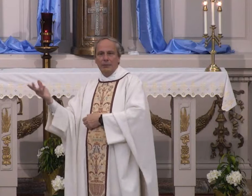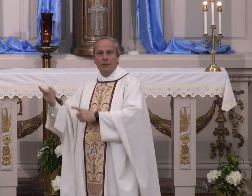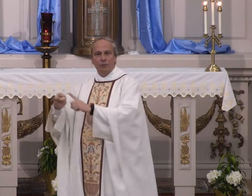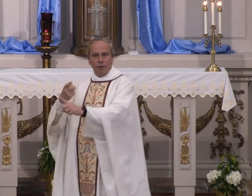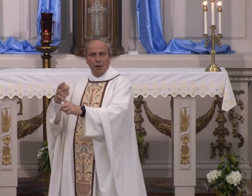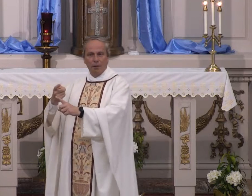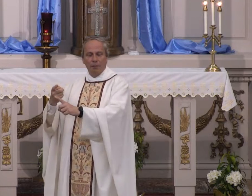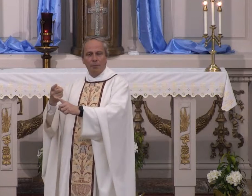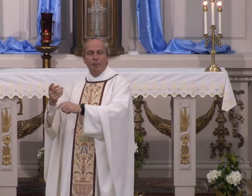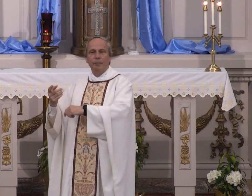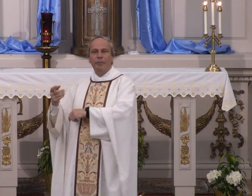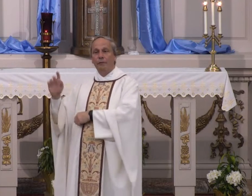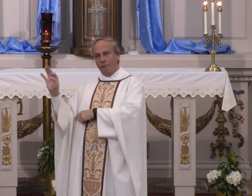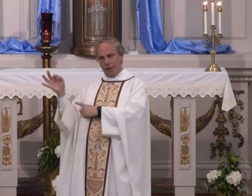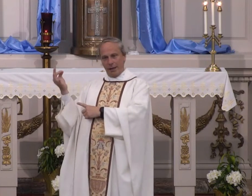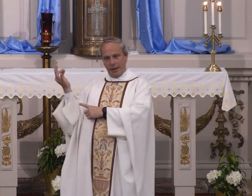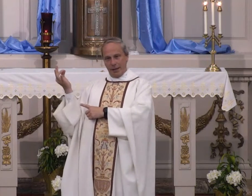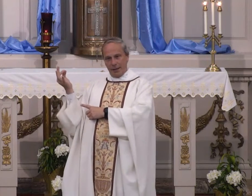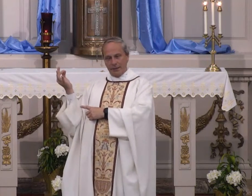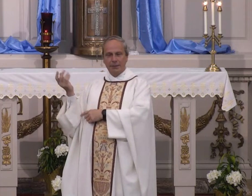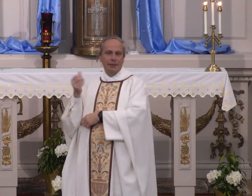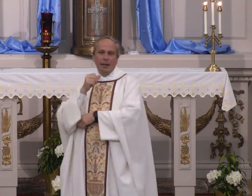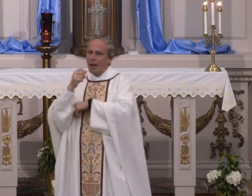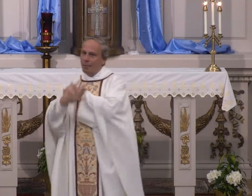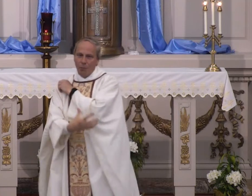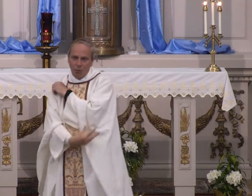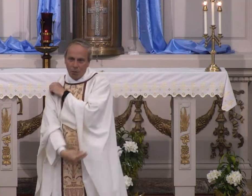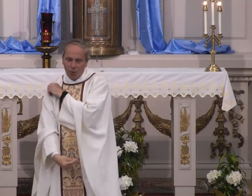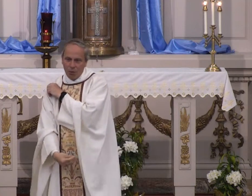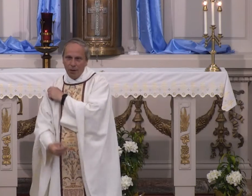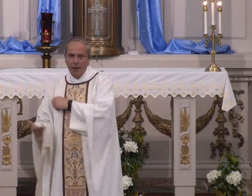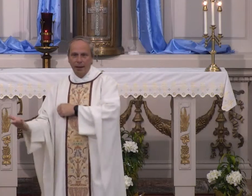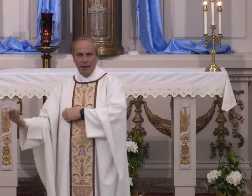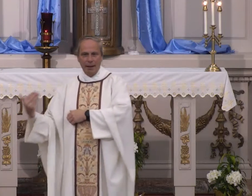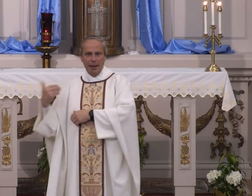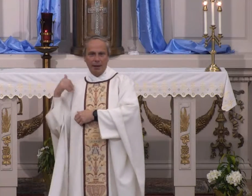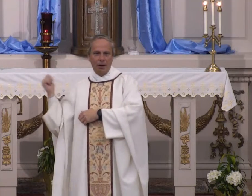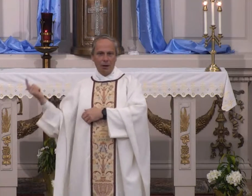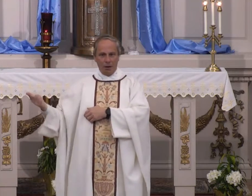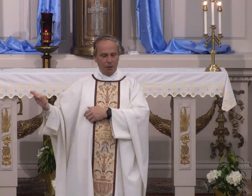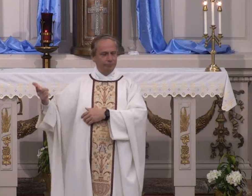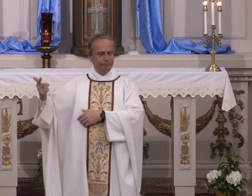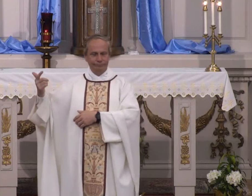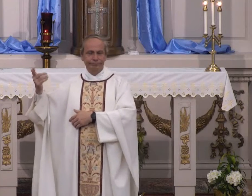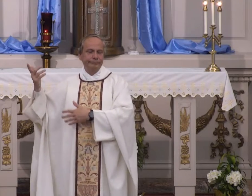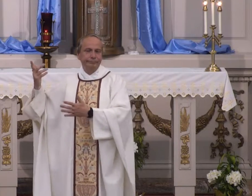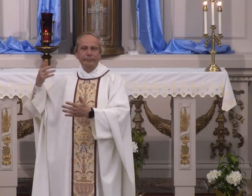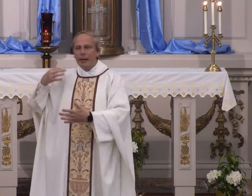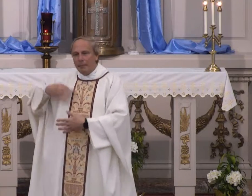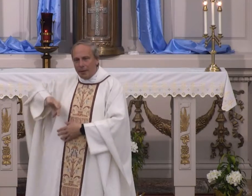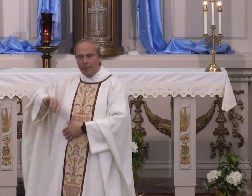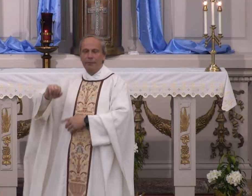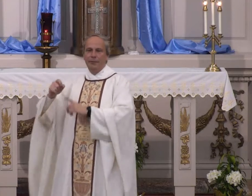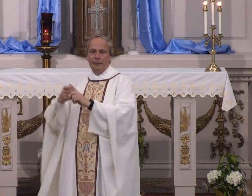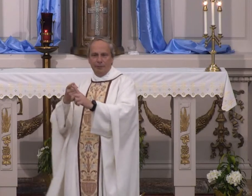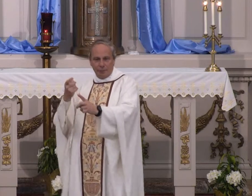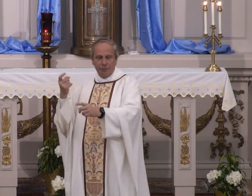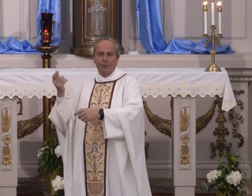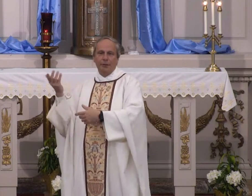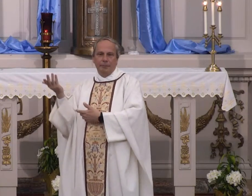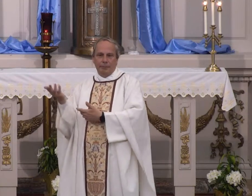If you look at his background, he had a lot of liberal ideas. He was a man from wealthy means. He was